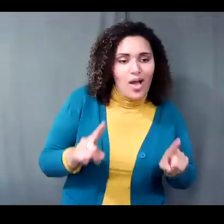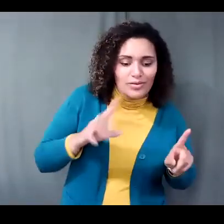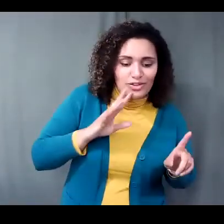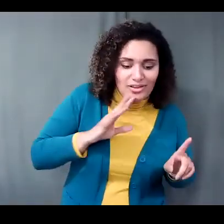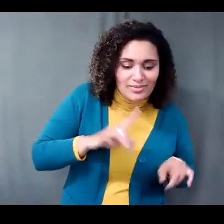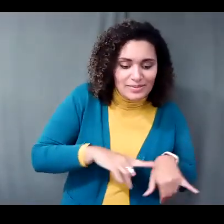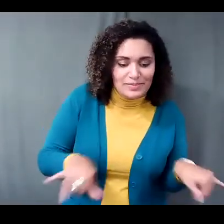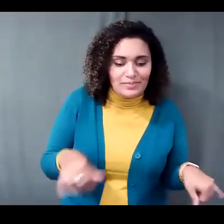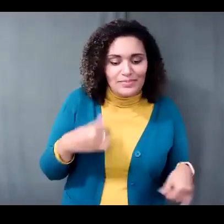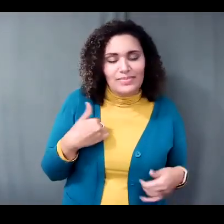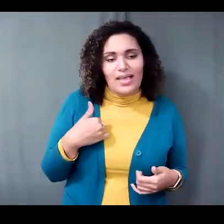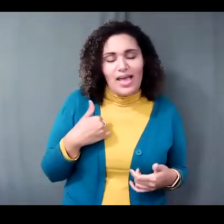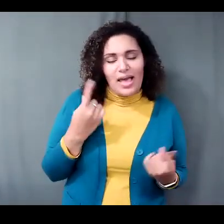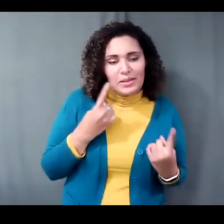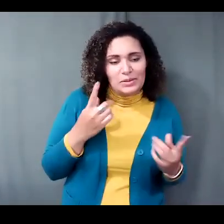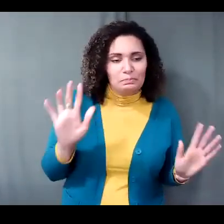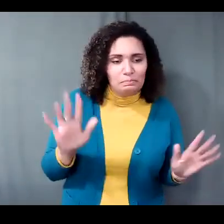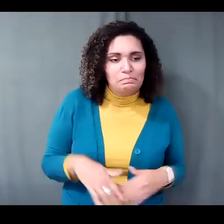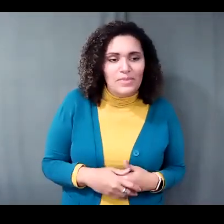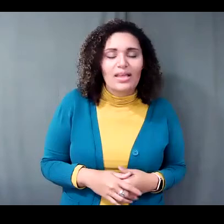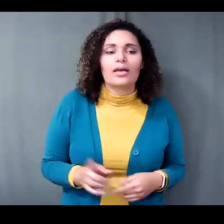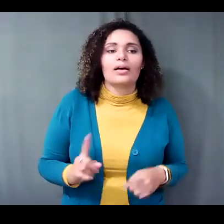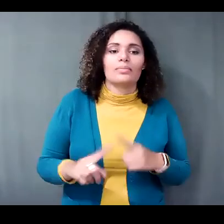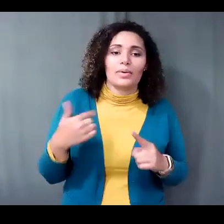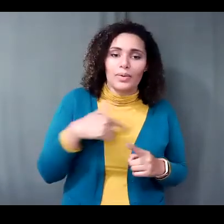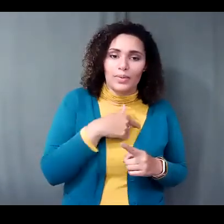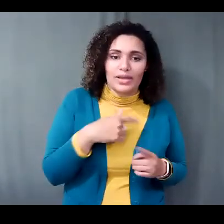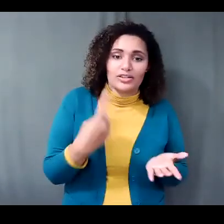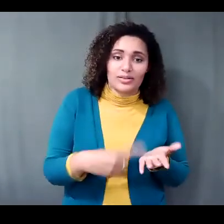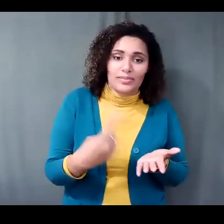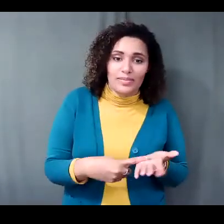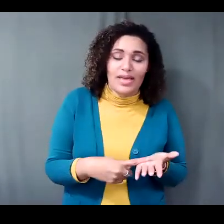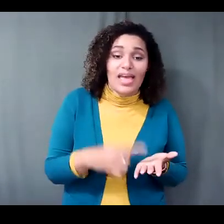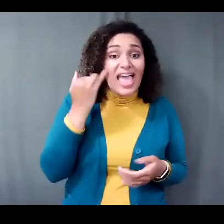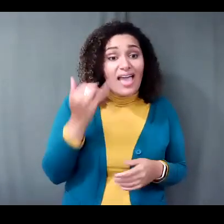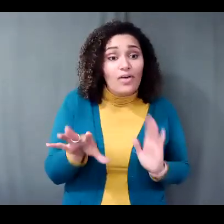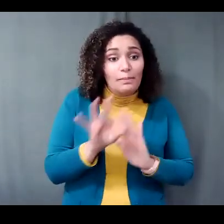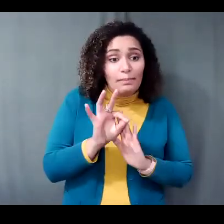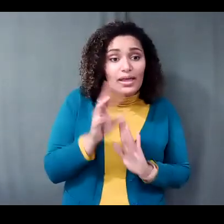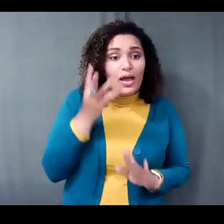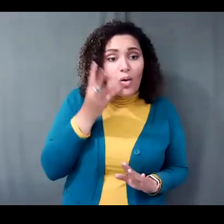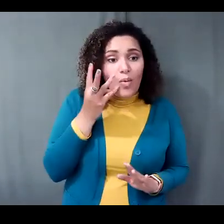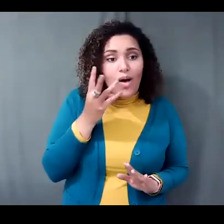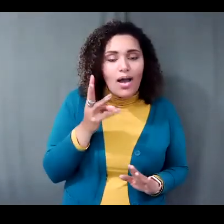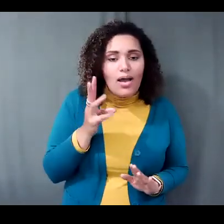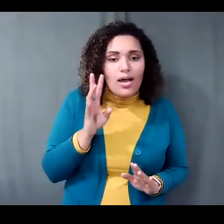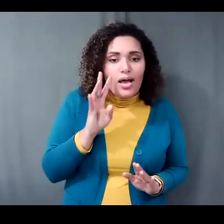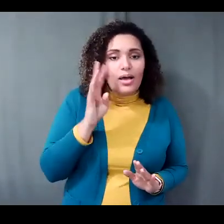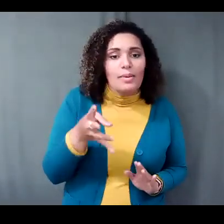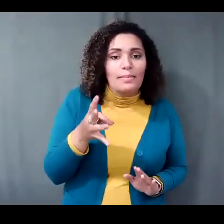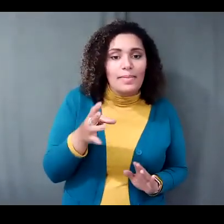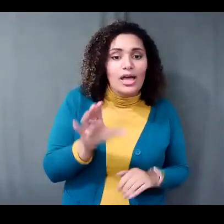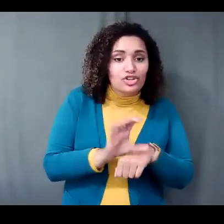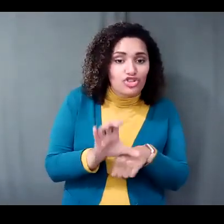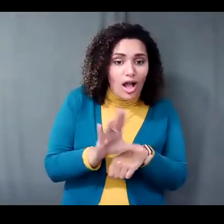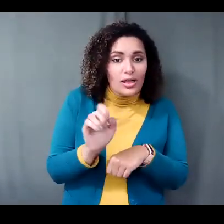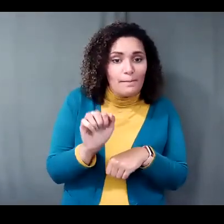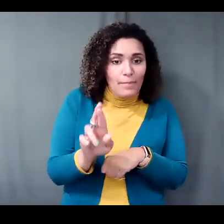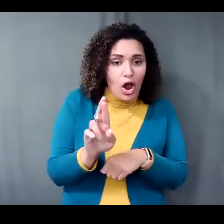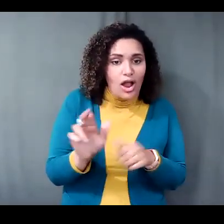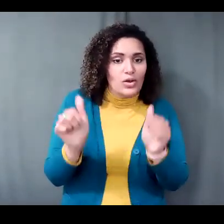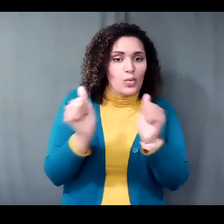You get to have both desserts, and I get to have both dinners. He orders one, and yeah. Anyway, Yeah. So there you go. And I also heard you